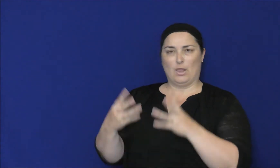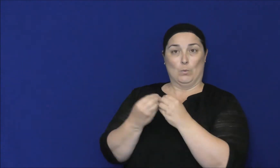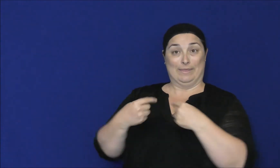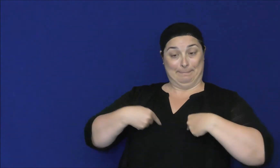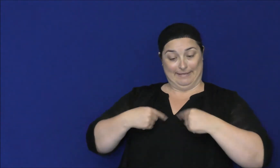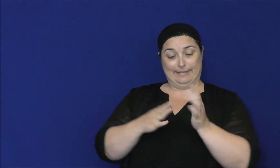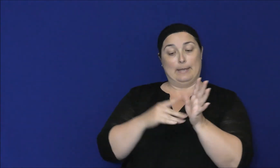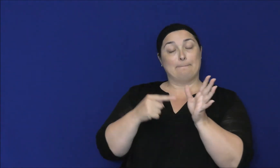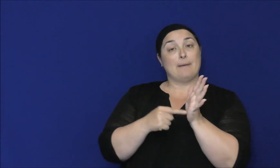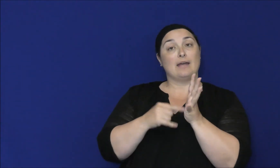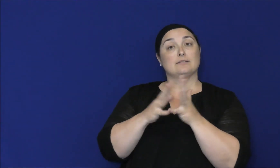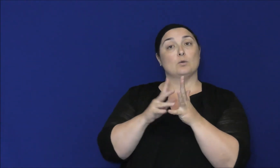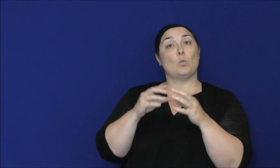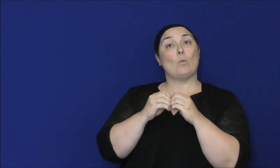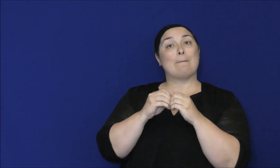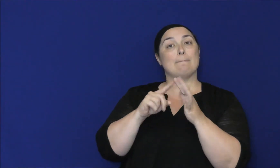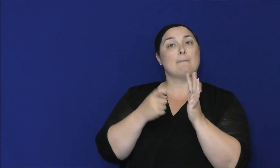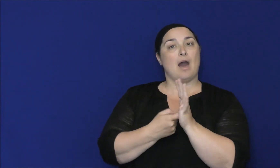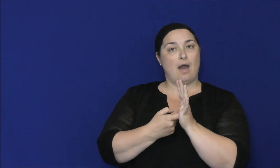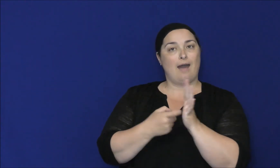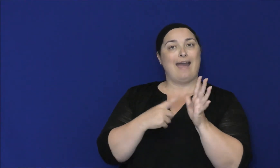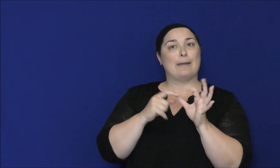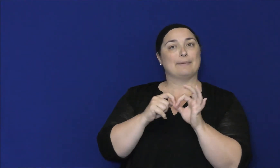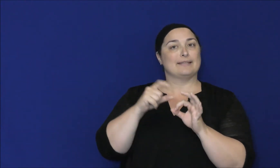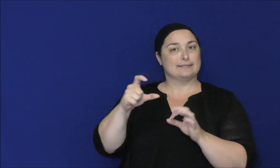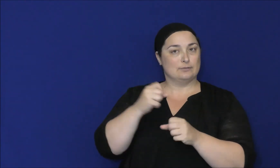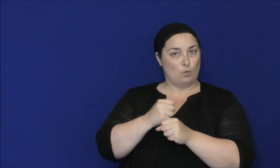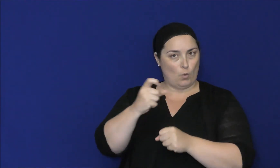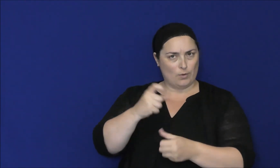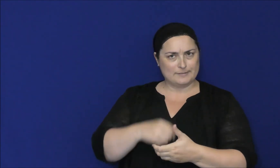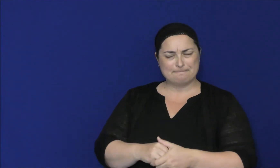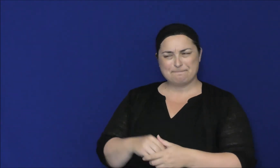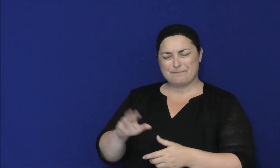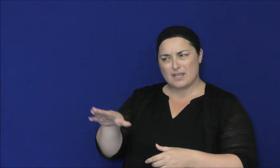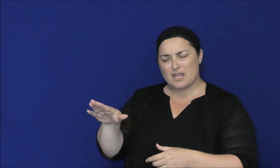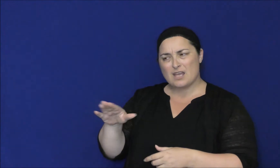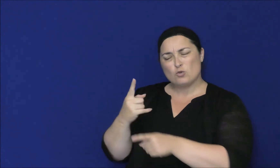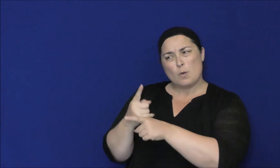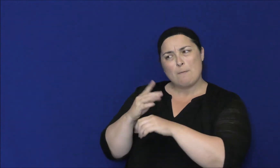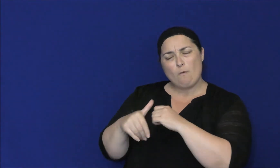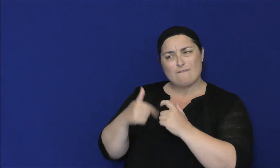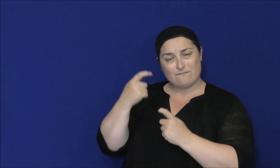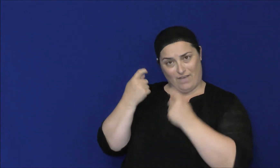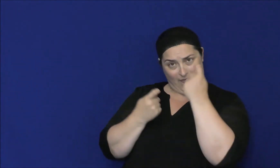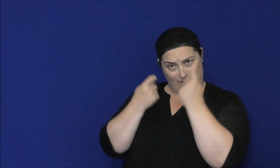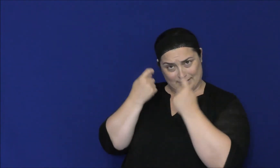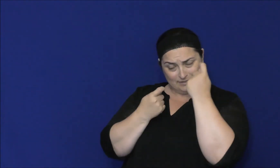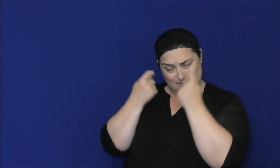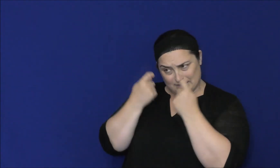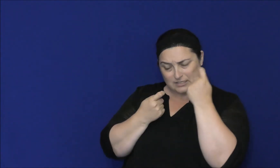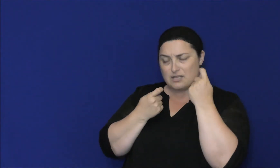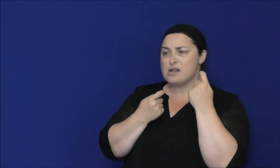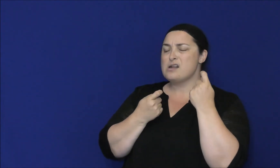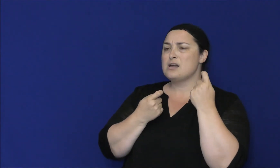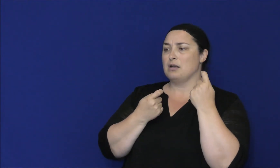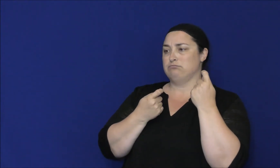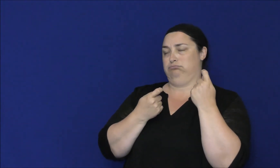Webber on ABC Gold Coast. Julie, I'm curious about the facial expression element specifically. It can be rather